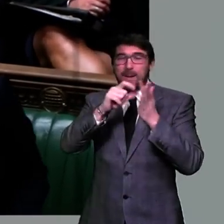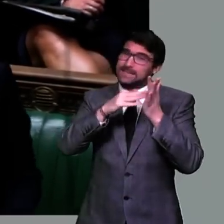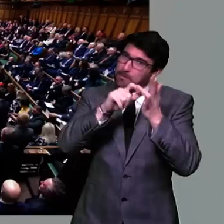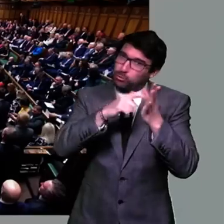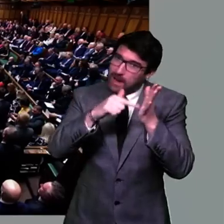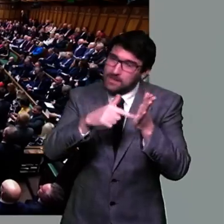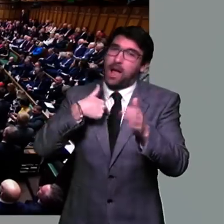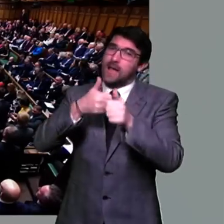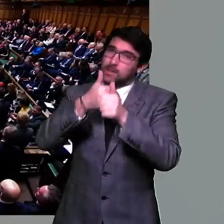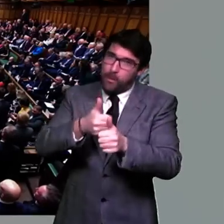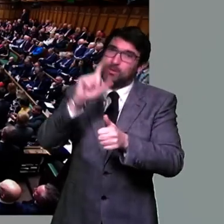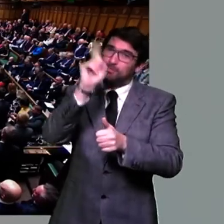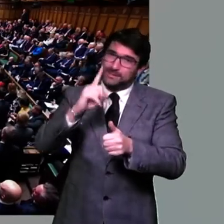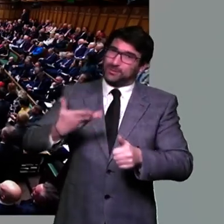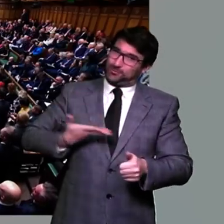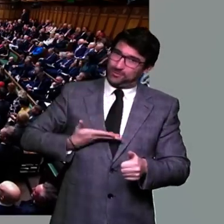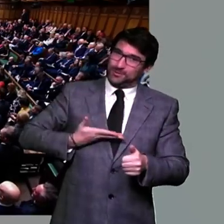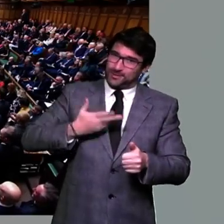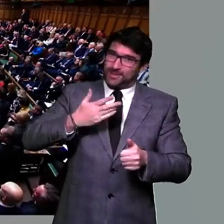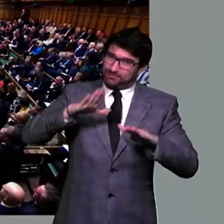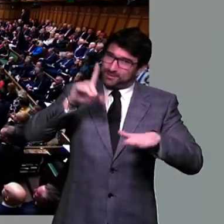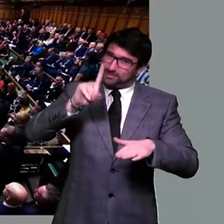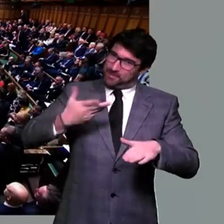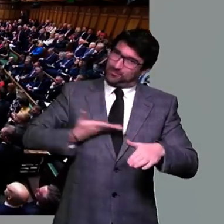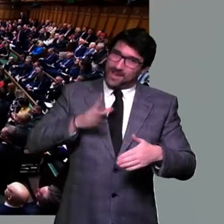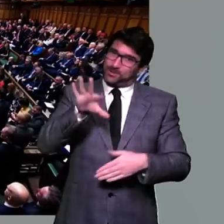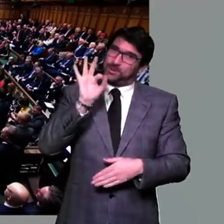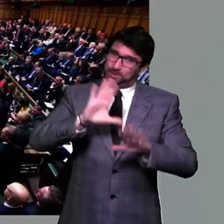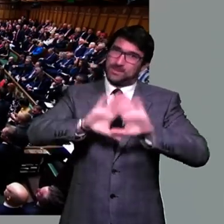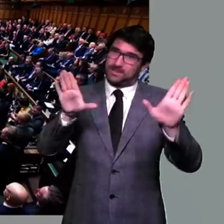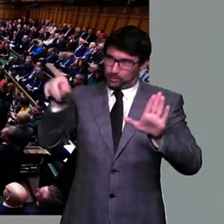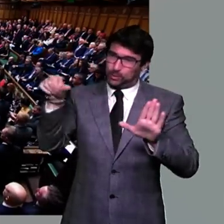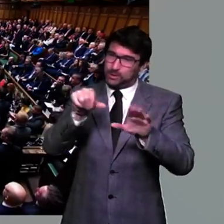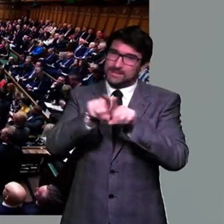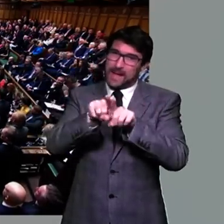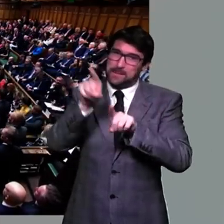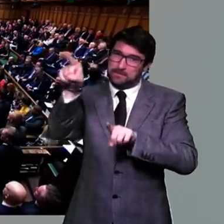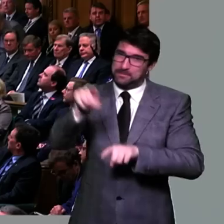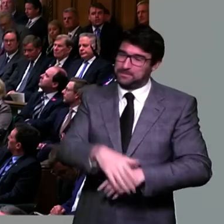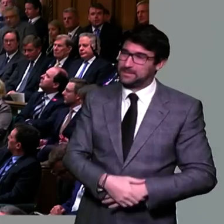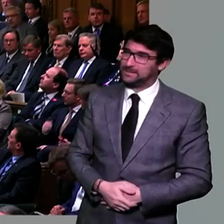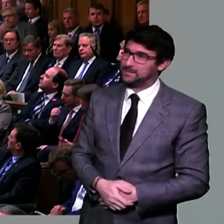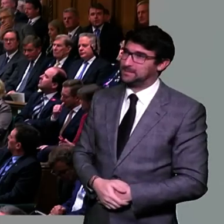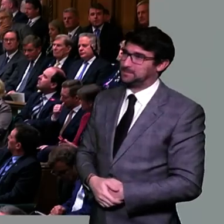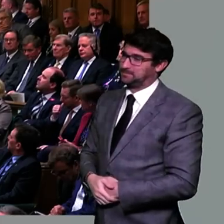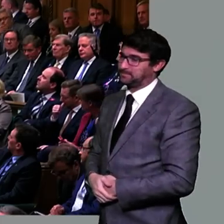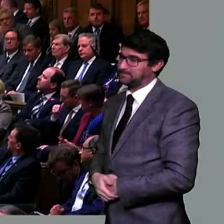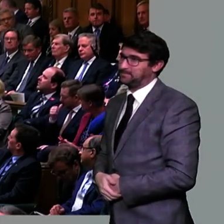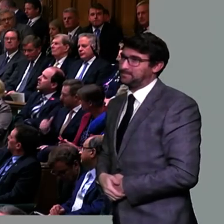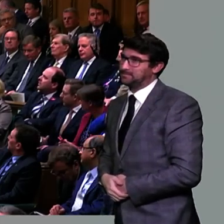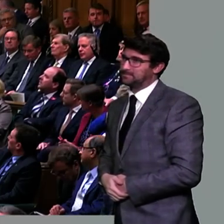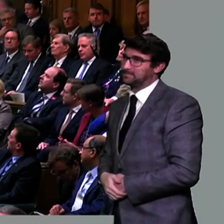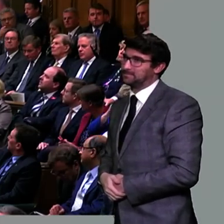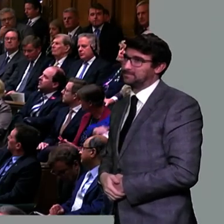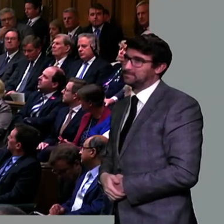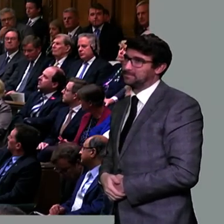same. Richard Graham! Mr. Speaker, 30 years ago, the Westminster Foundation